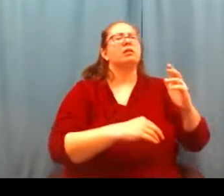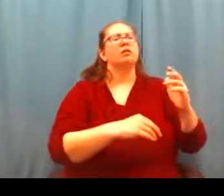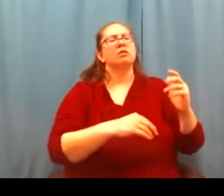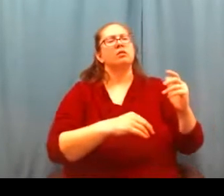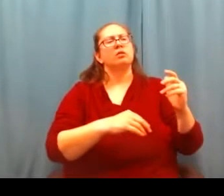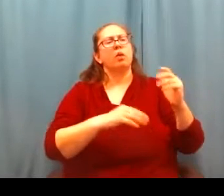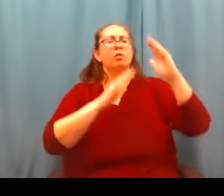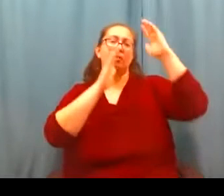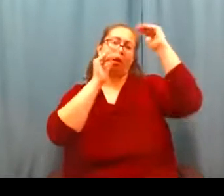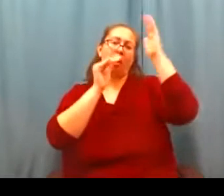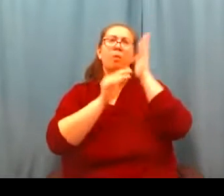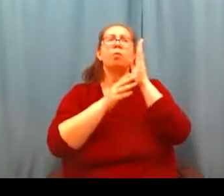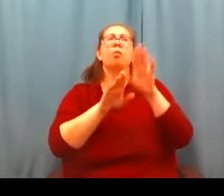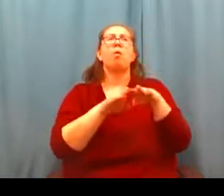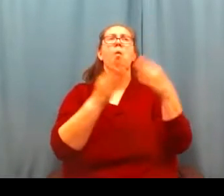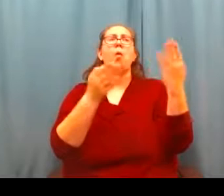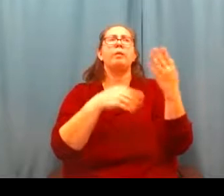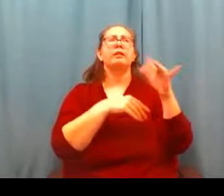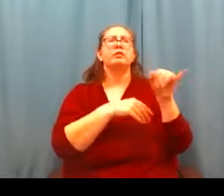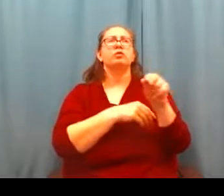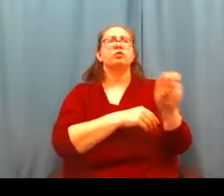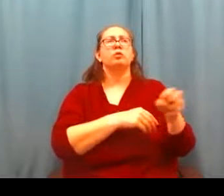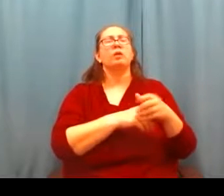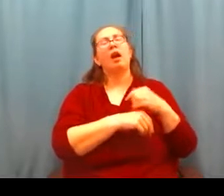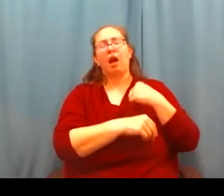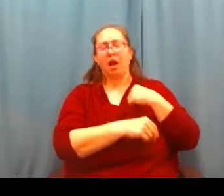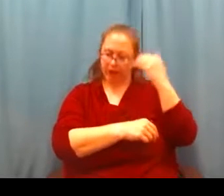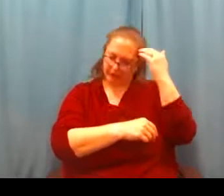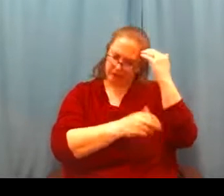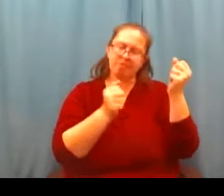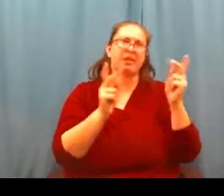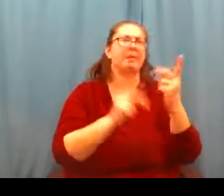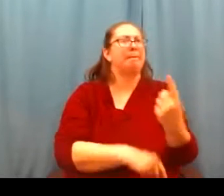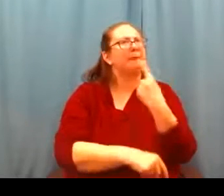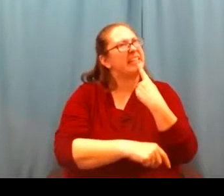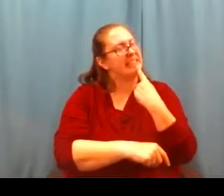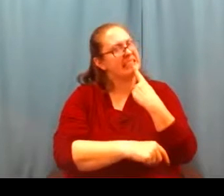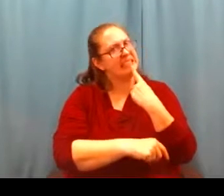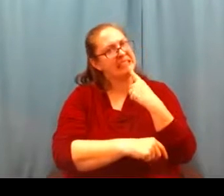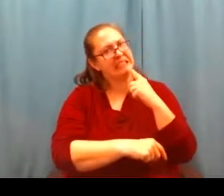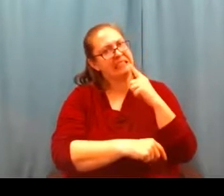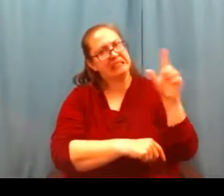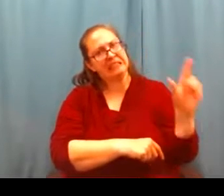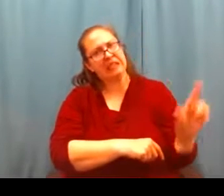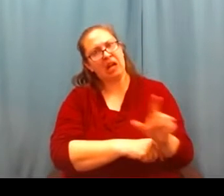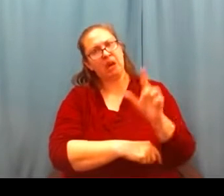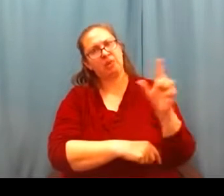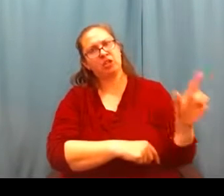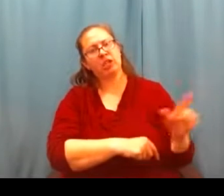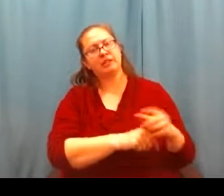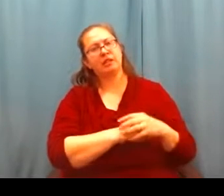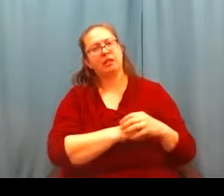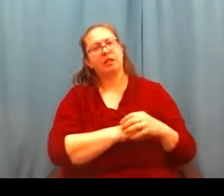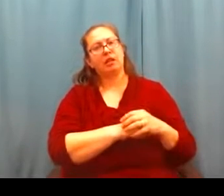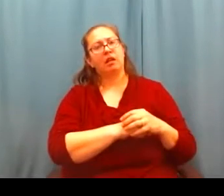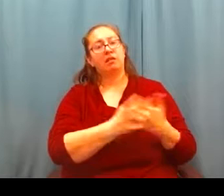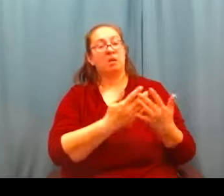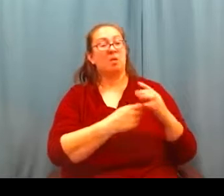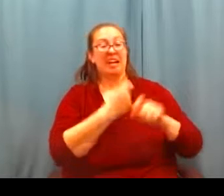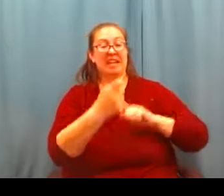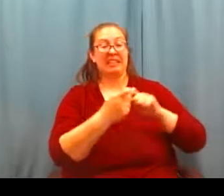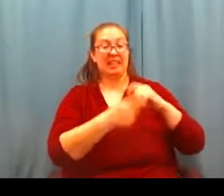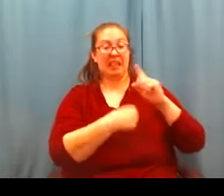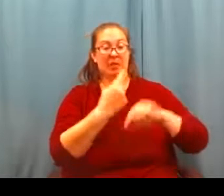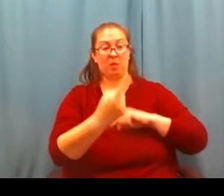hoping to open in early June. And I know a lot of people are missing their libraries. So no exact date yet,